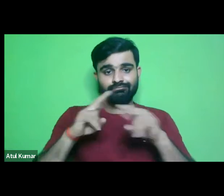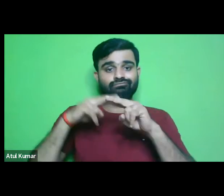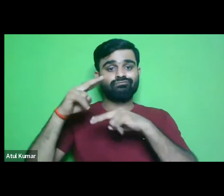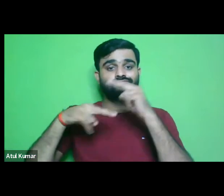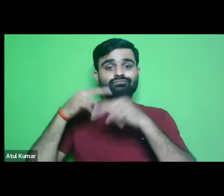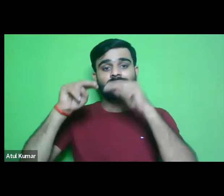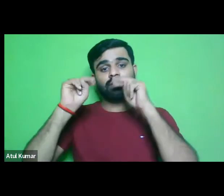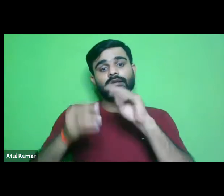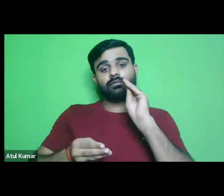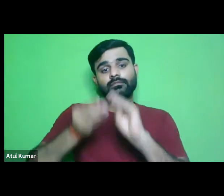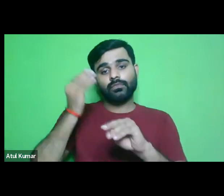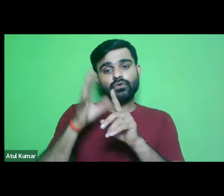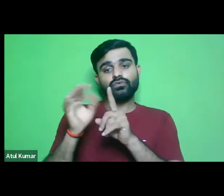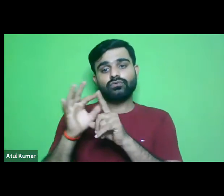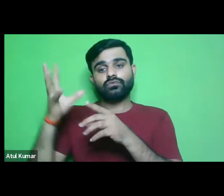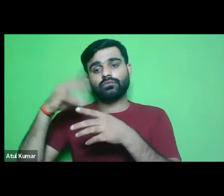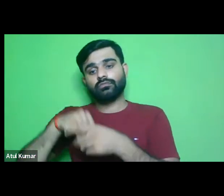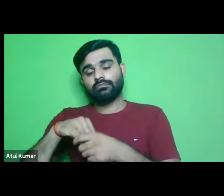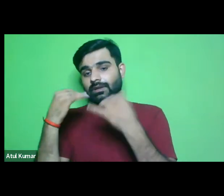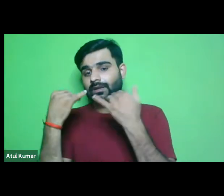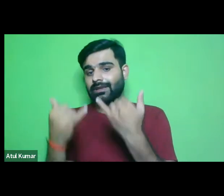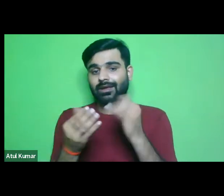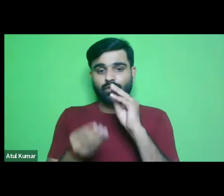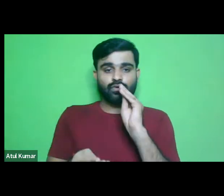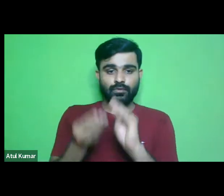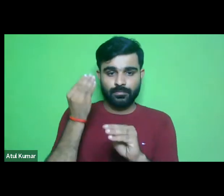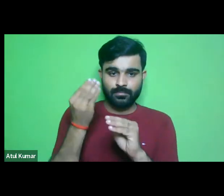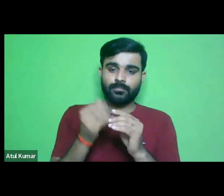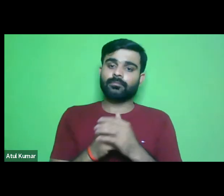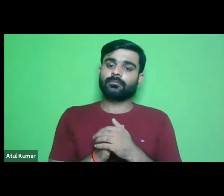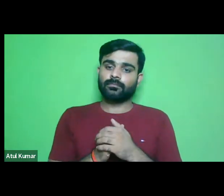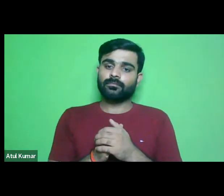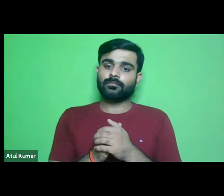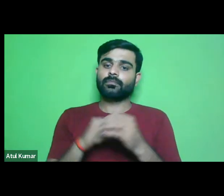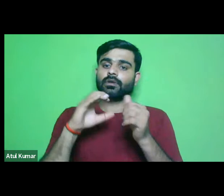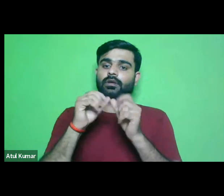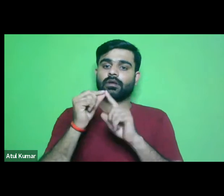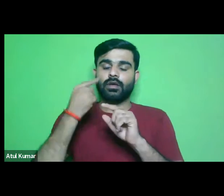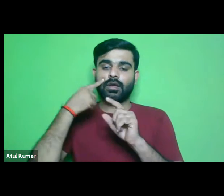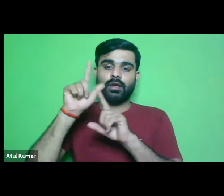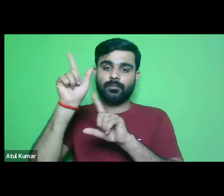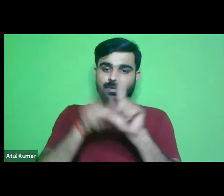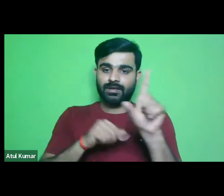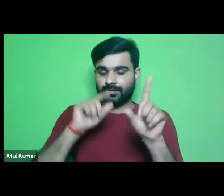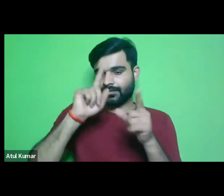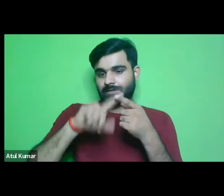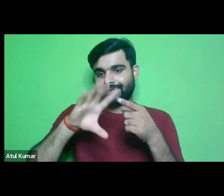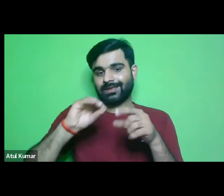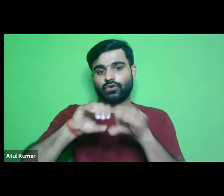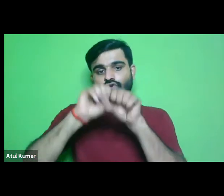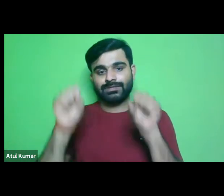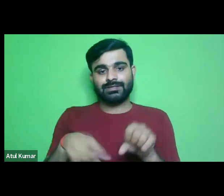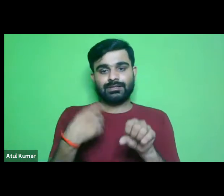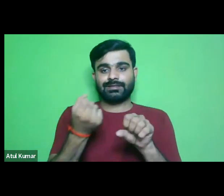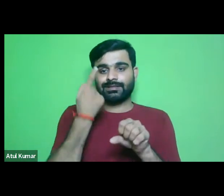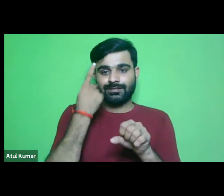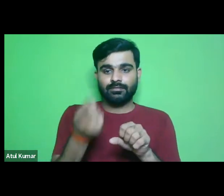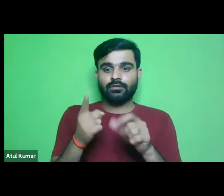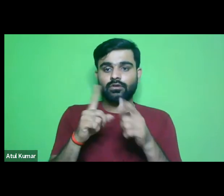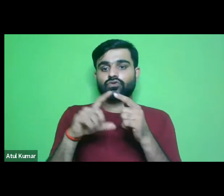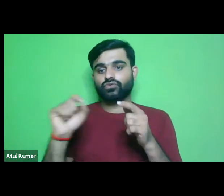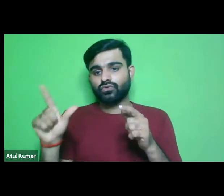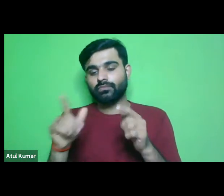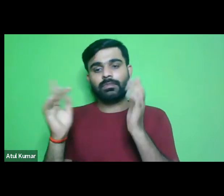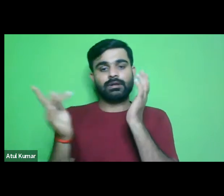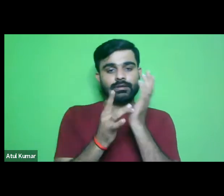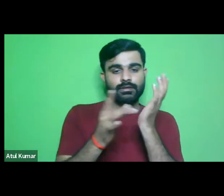to do much more than it is doing right now to improve the capacity within the Indian ecosystem to understand some of these issues, both from